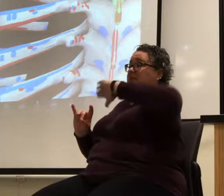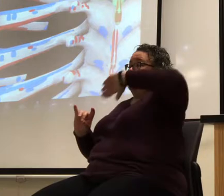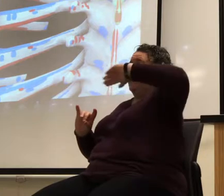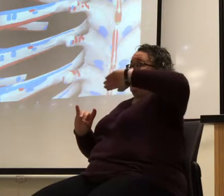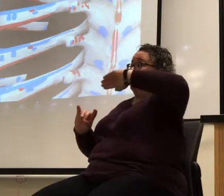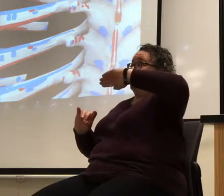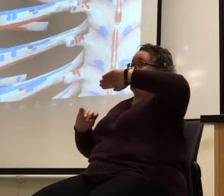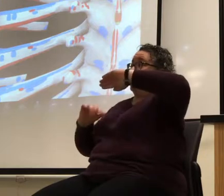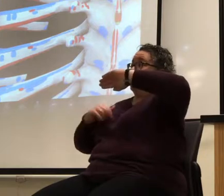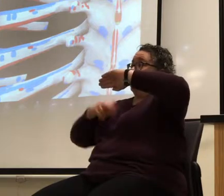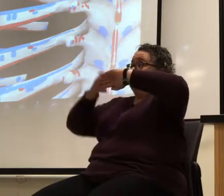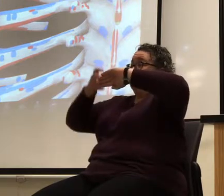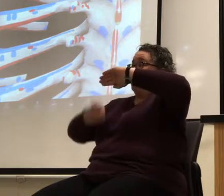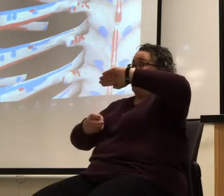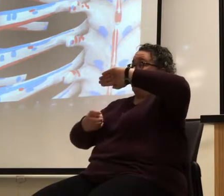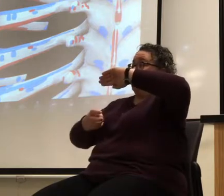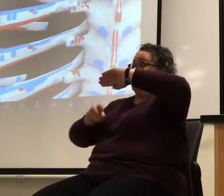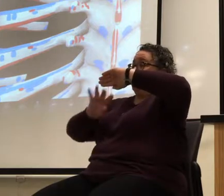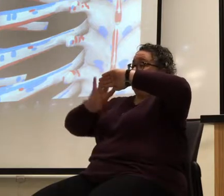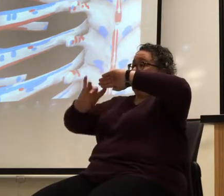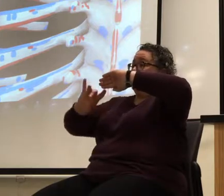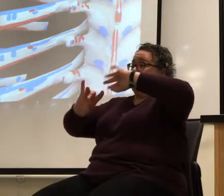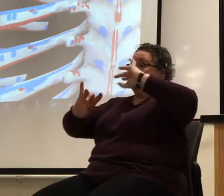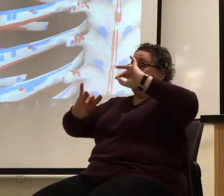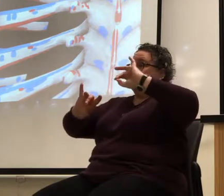Well, you get the idea. You can play around with that.